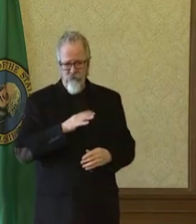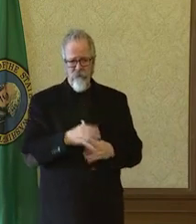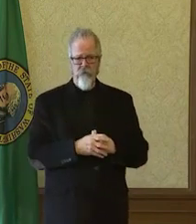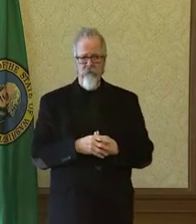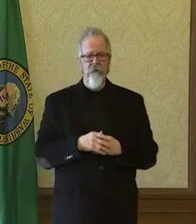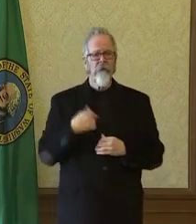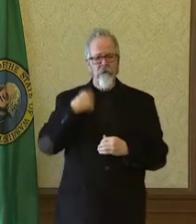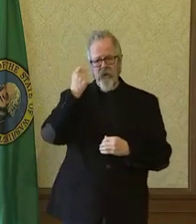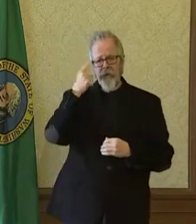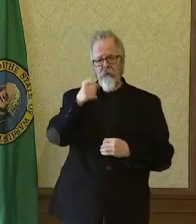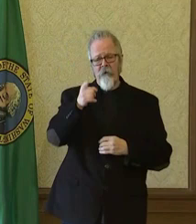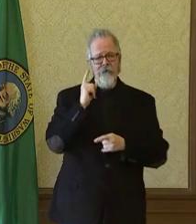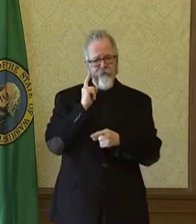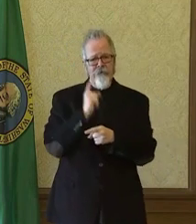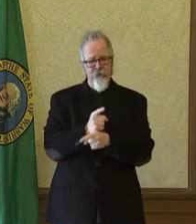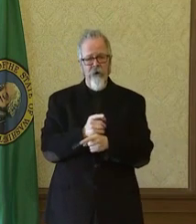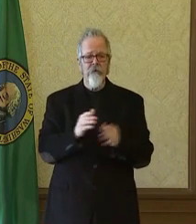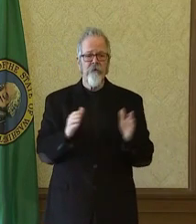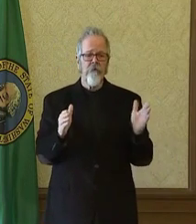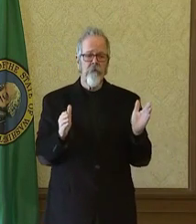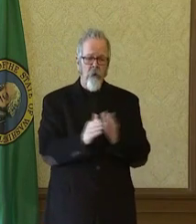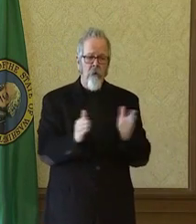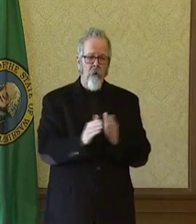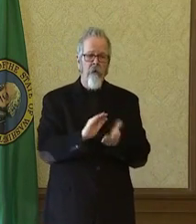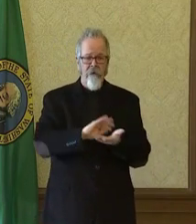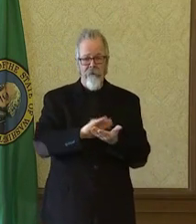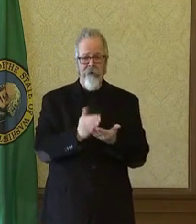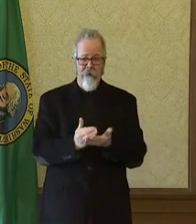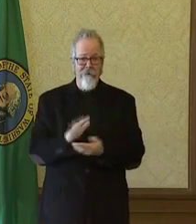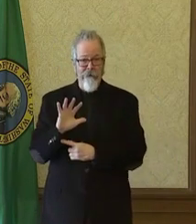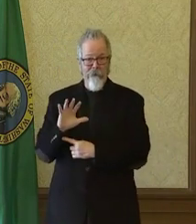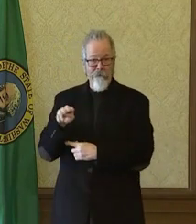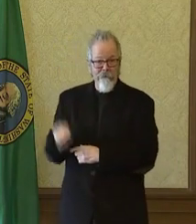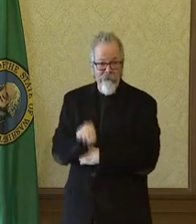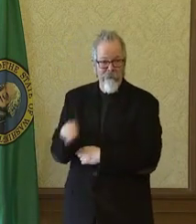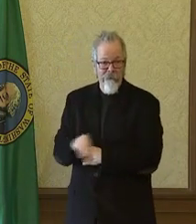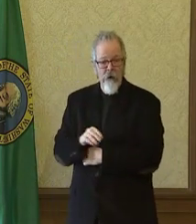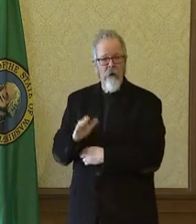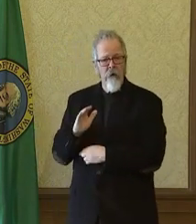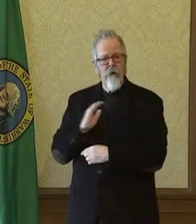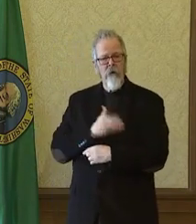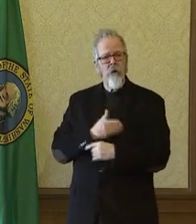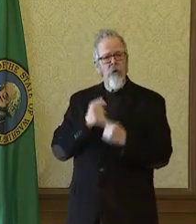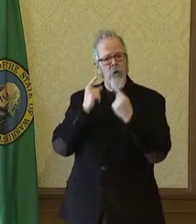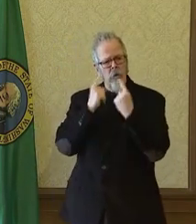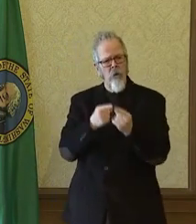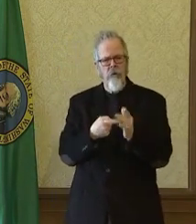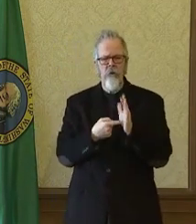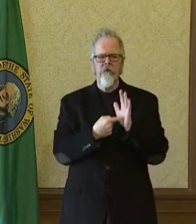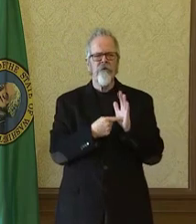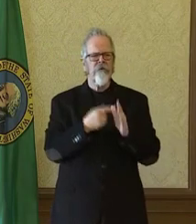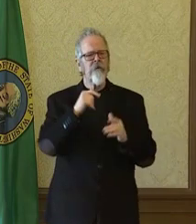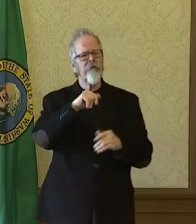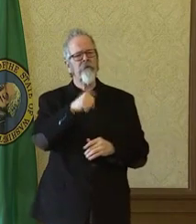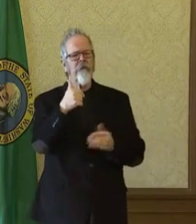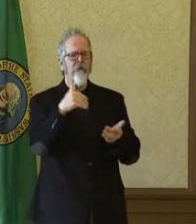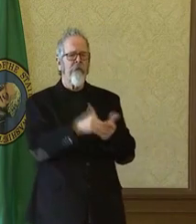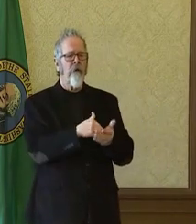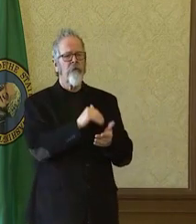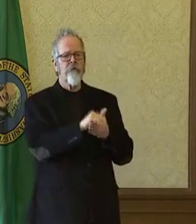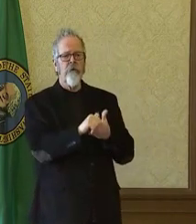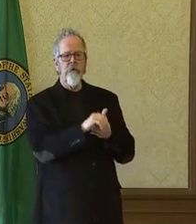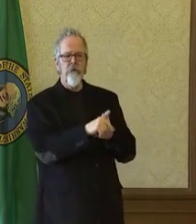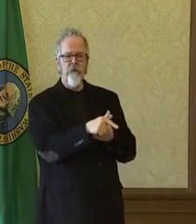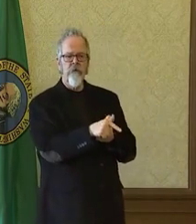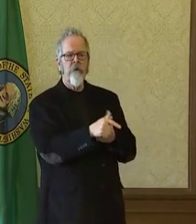fixed costs, utilities, the kinds of things that they can't turn off right now. And we hope